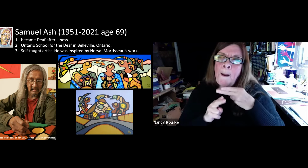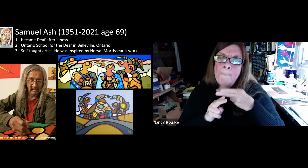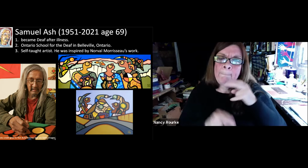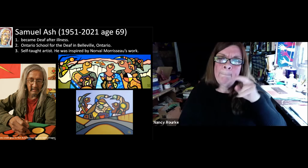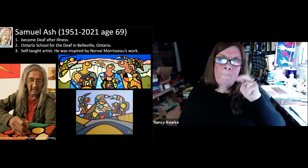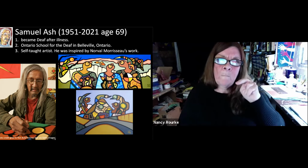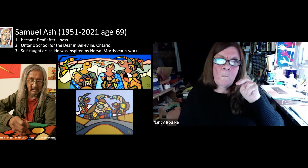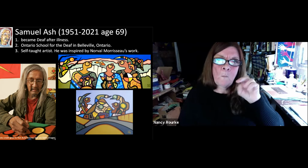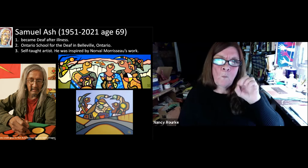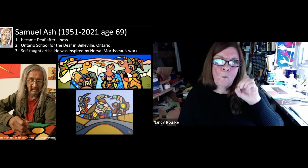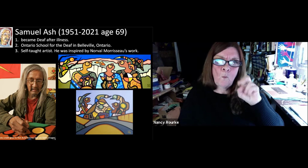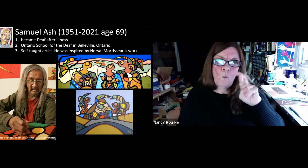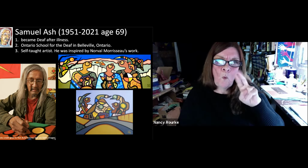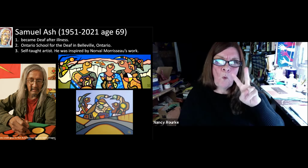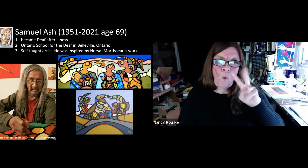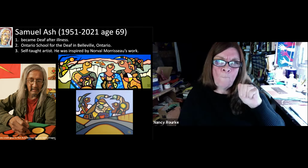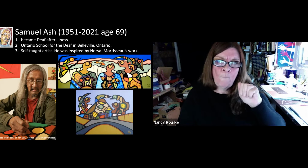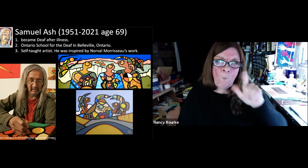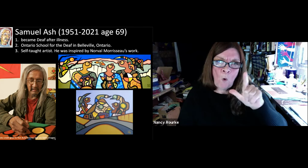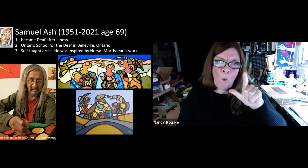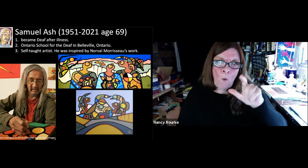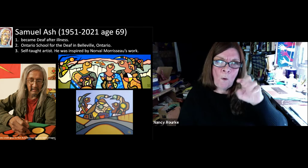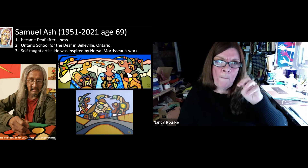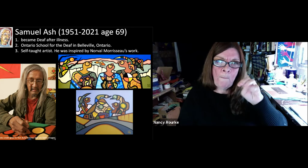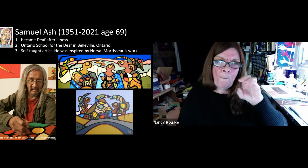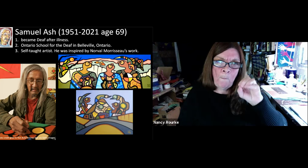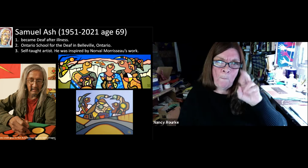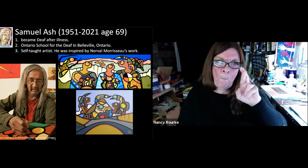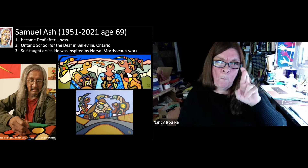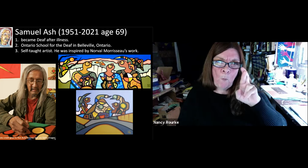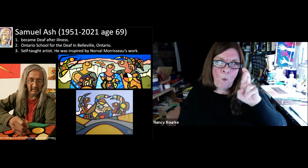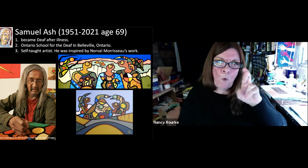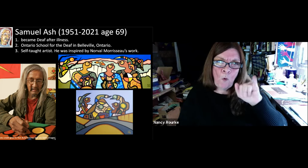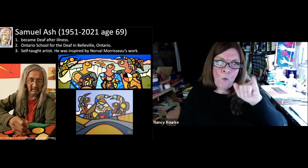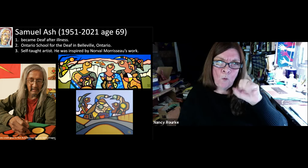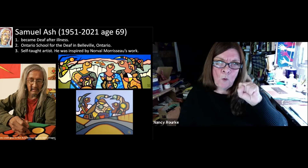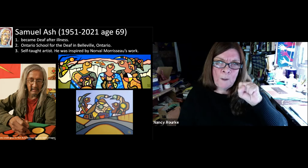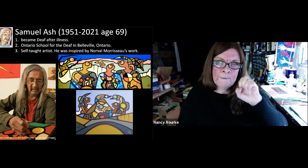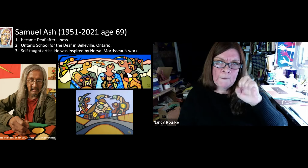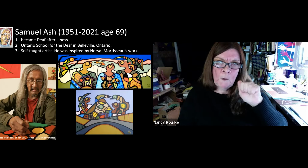was also Ojibwe. And that artist's name is Norval.